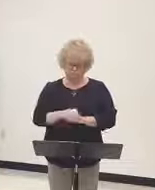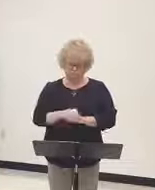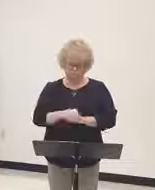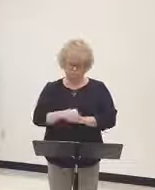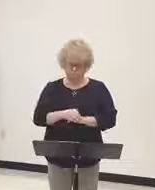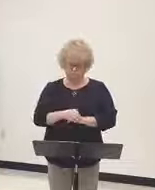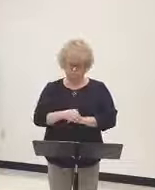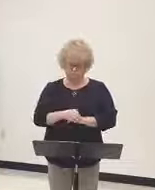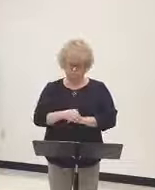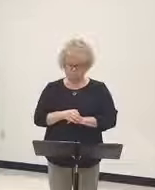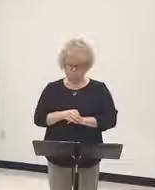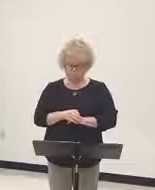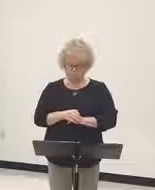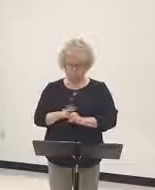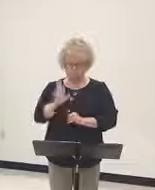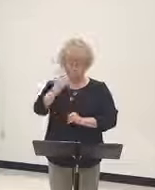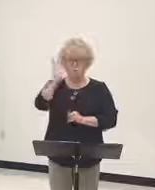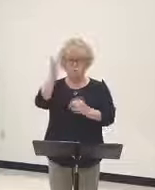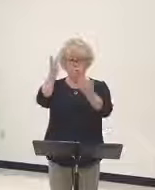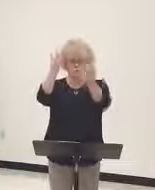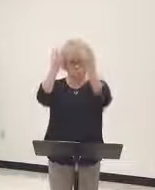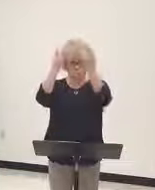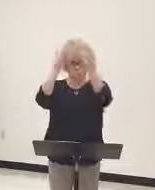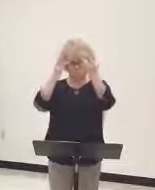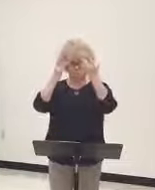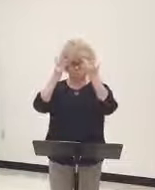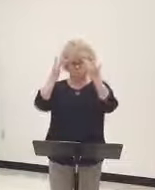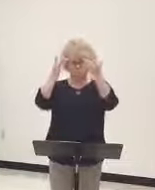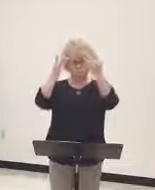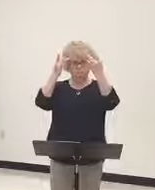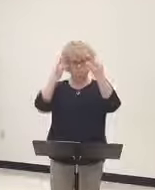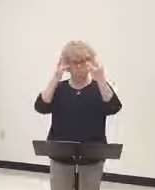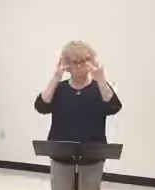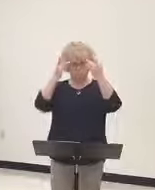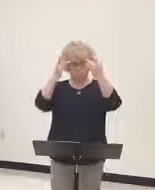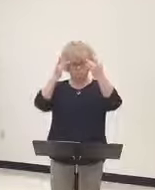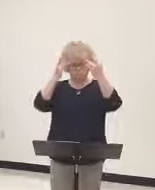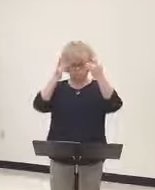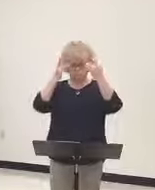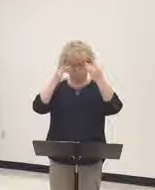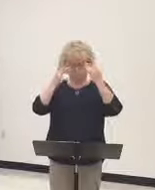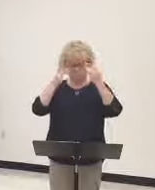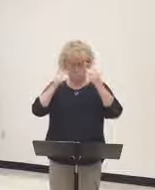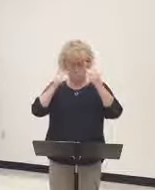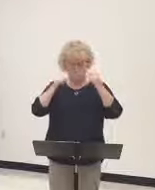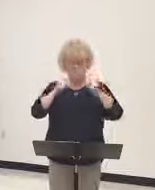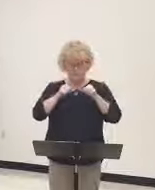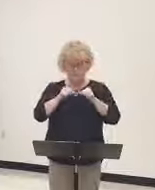Your servants, let your compassion come to me.